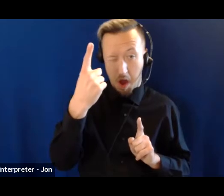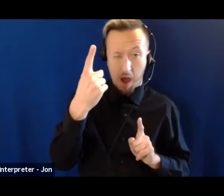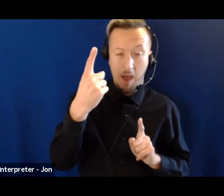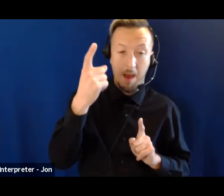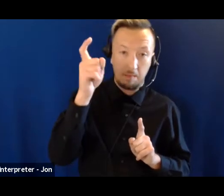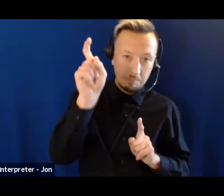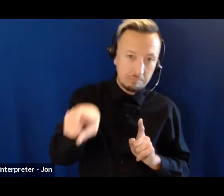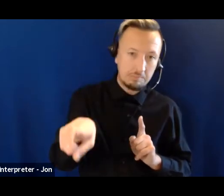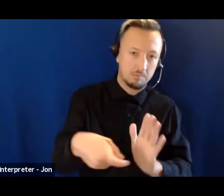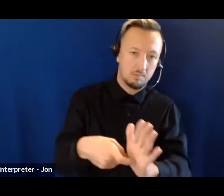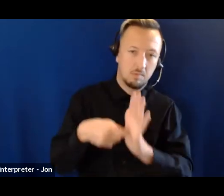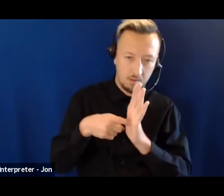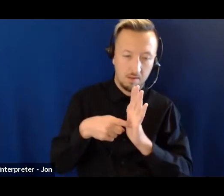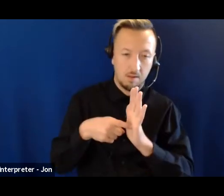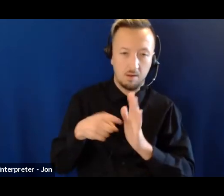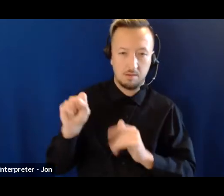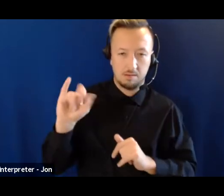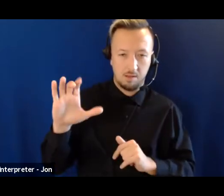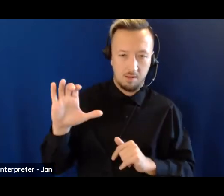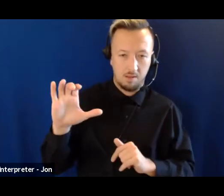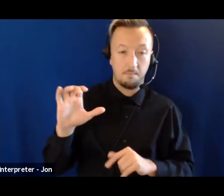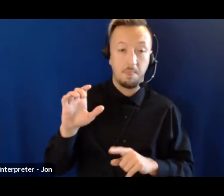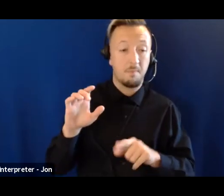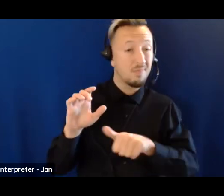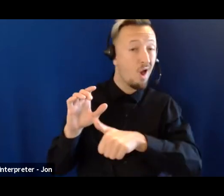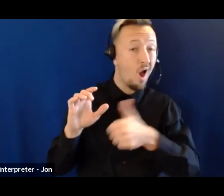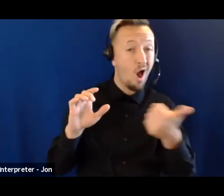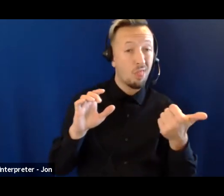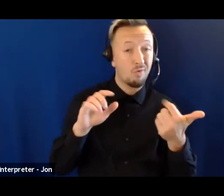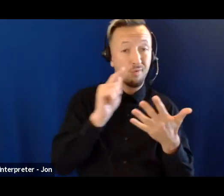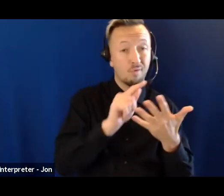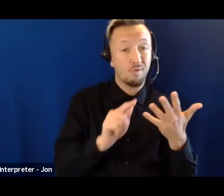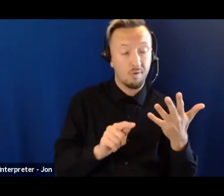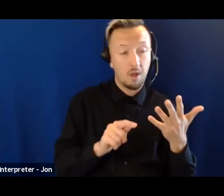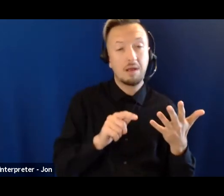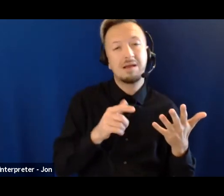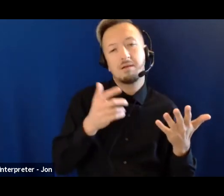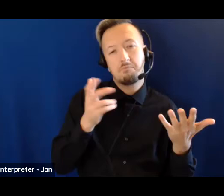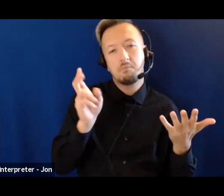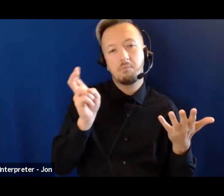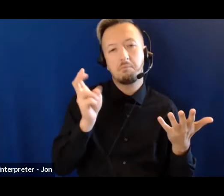have to have. The other ones, of course, it's best practice to have all these.